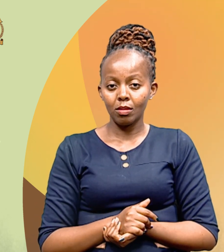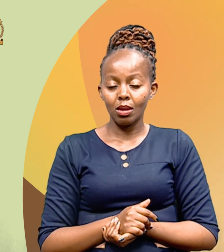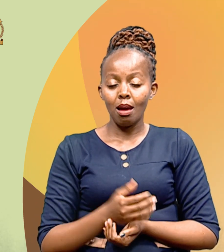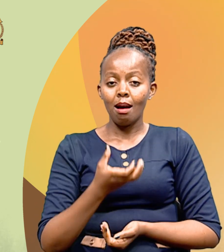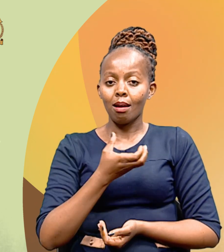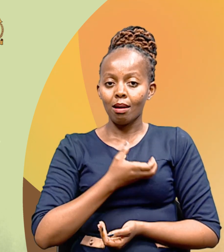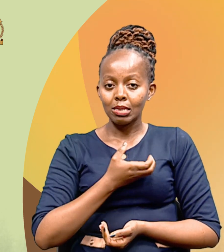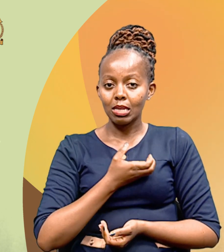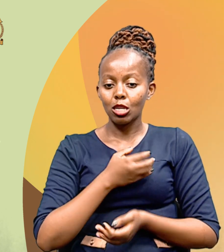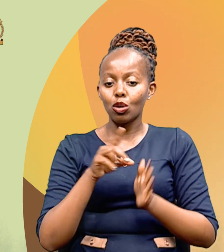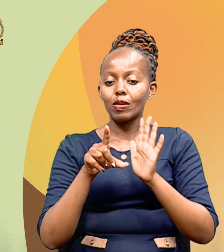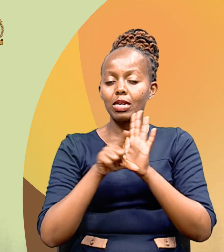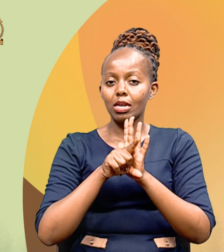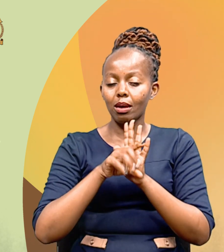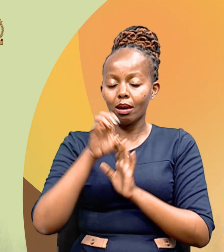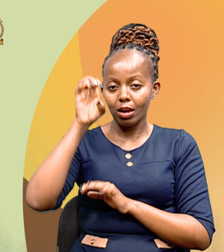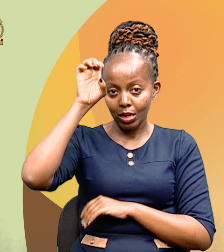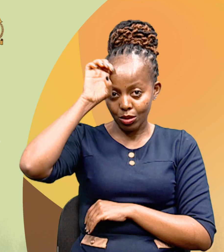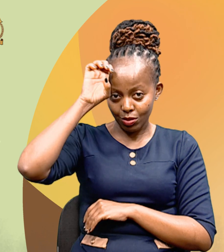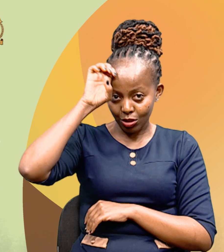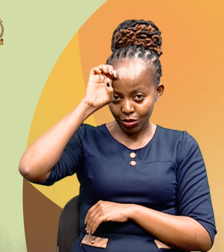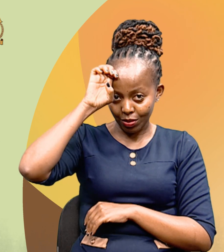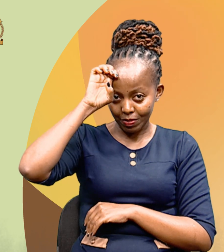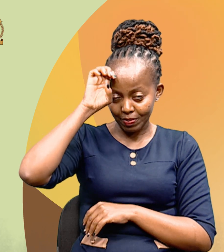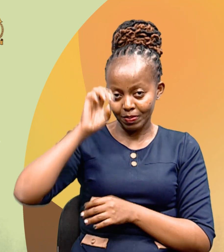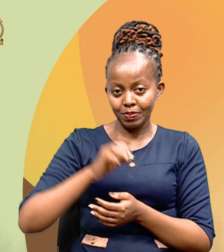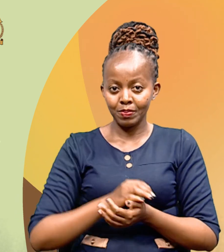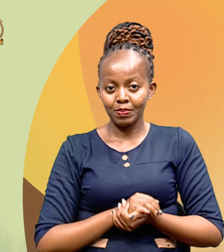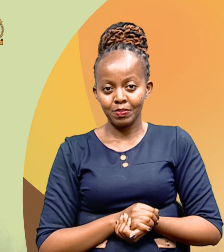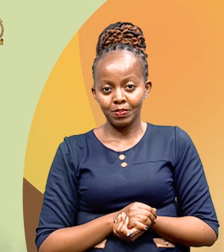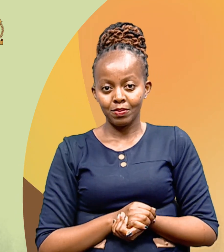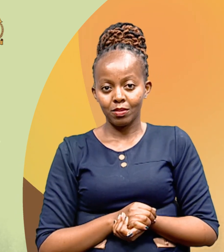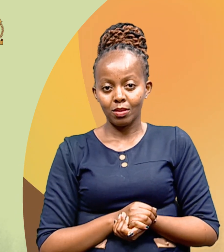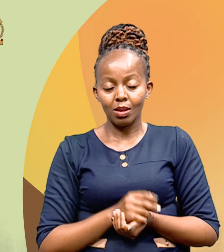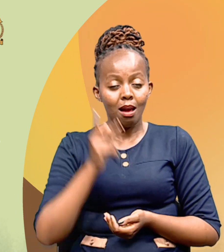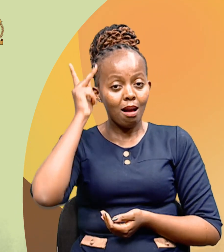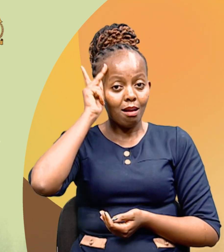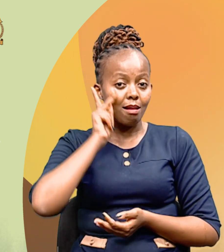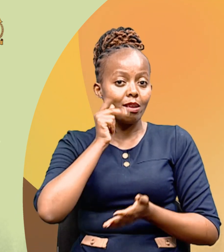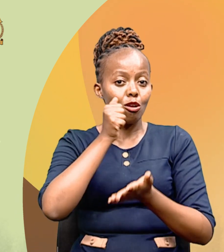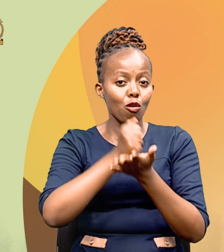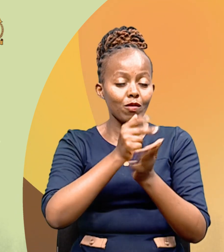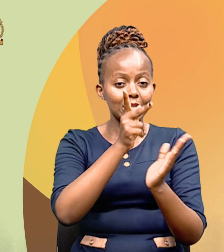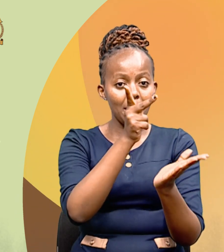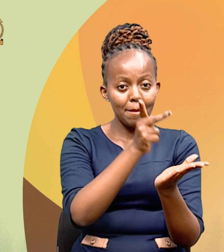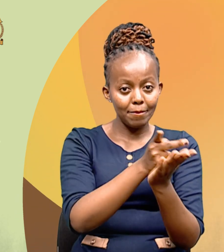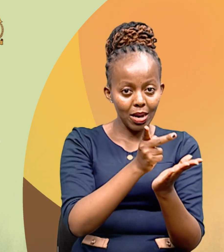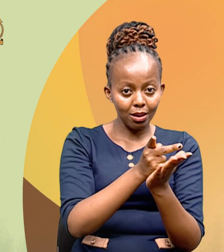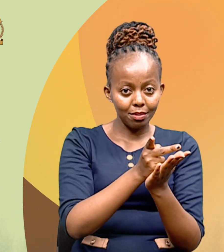Council of Legal Education, Karen Office Park,